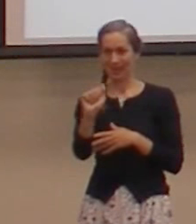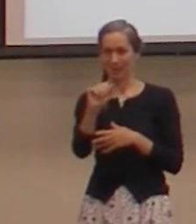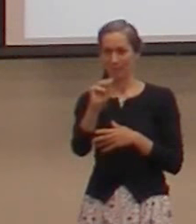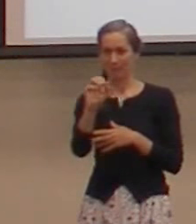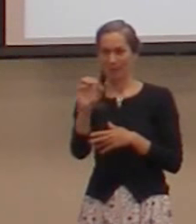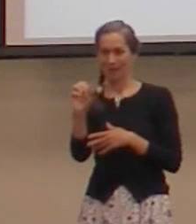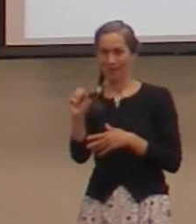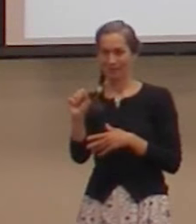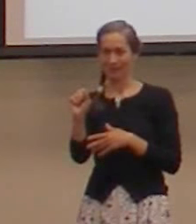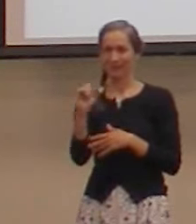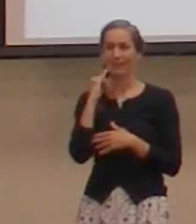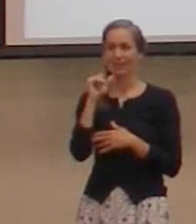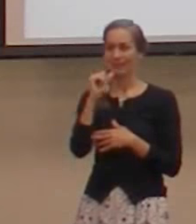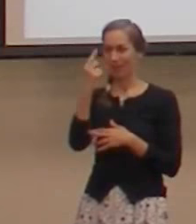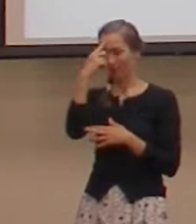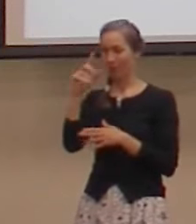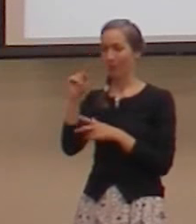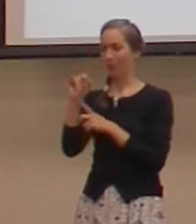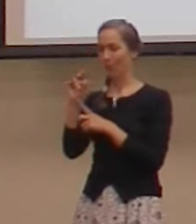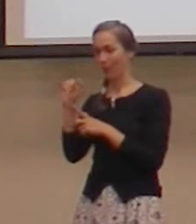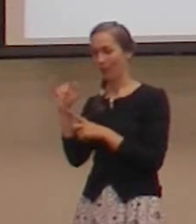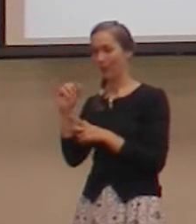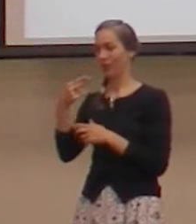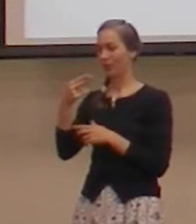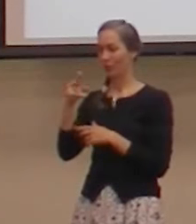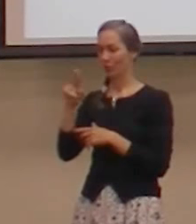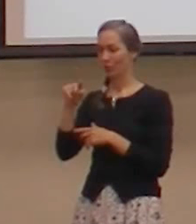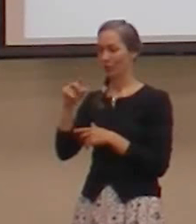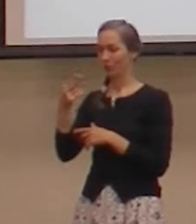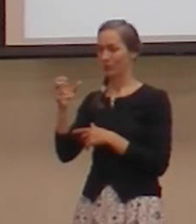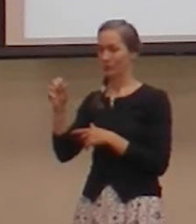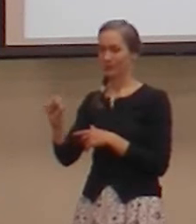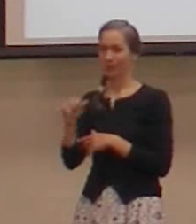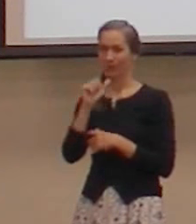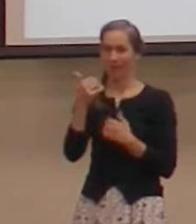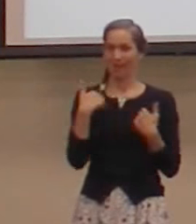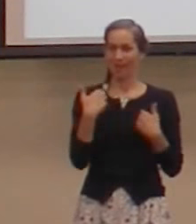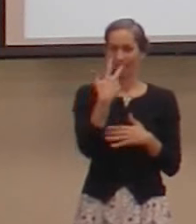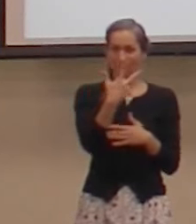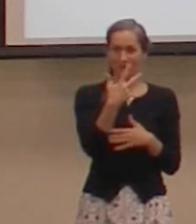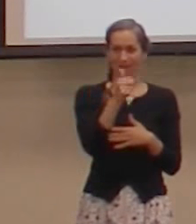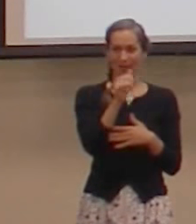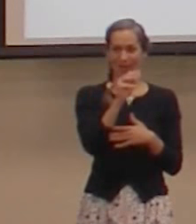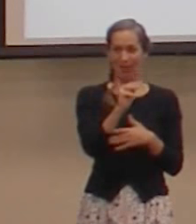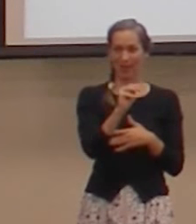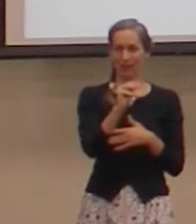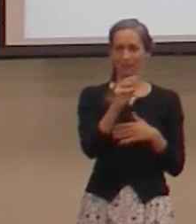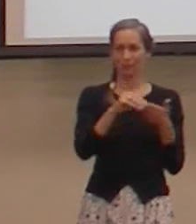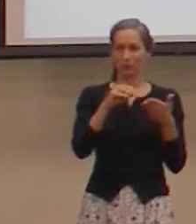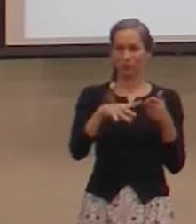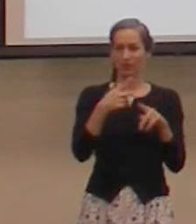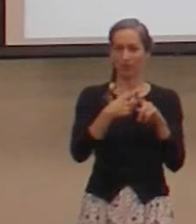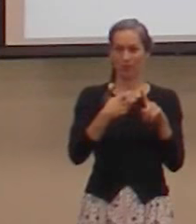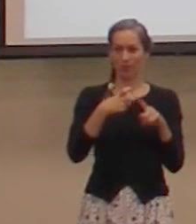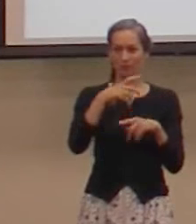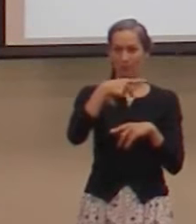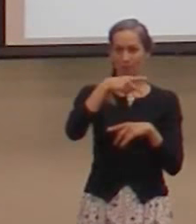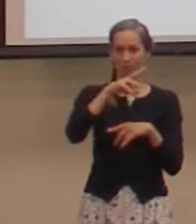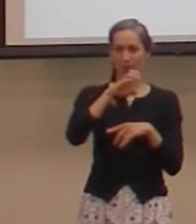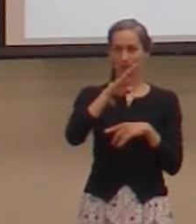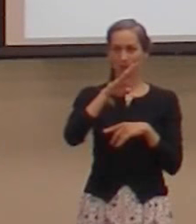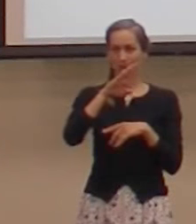Beth Hughes. We wouldn't have 3 AIMers coming from Pueblo if it wasn't for the Bible family and sharing